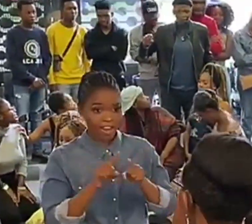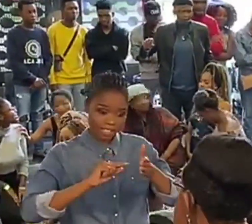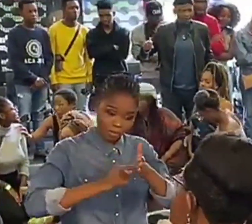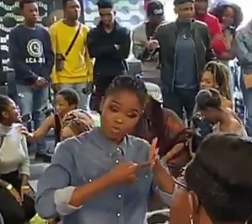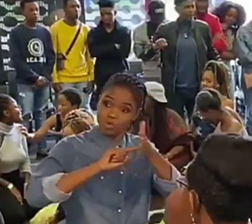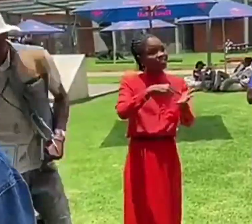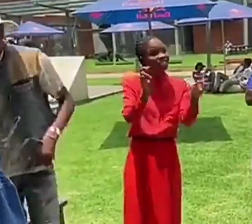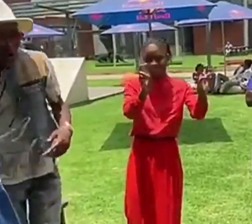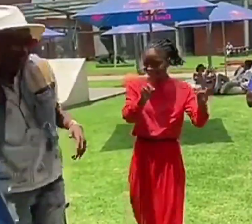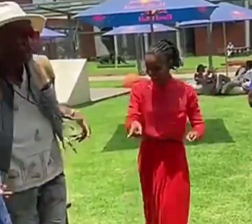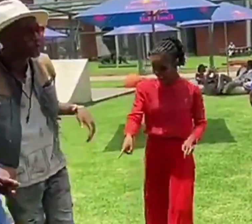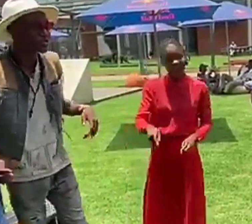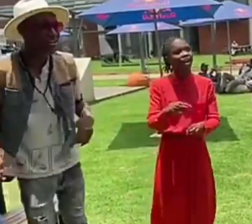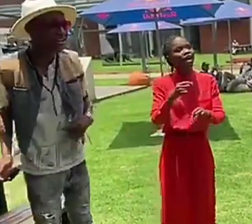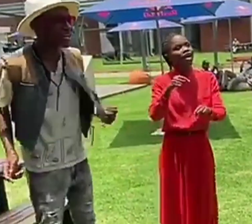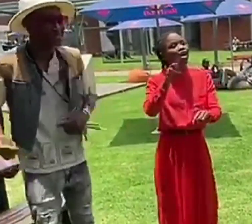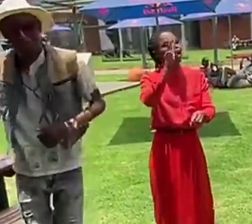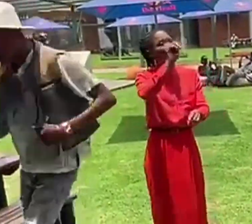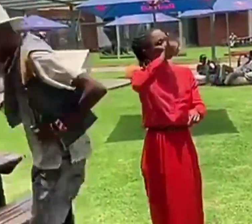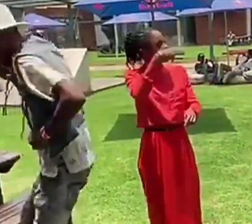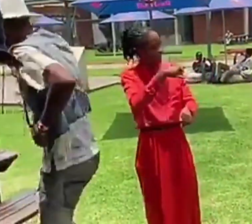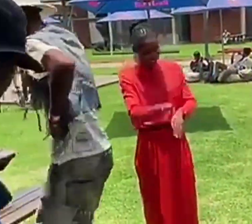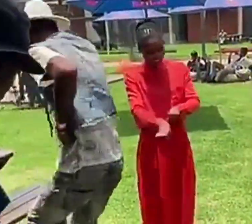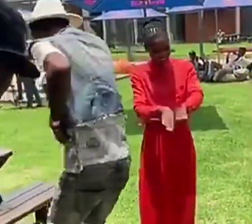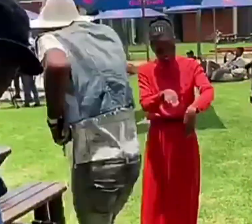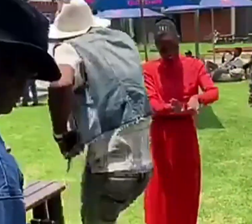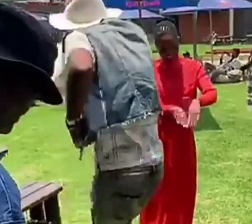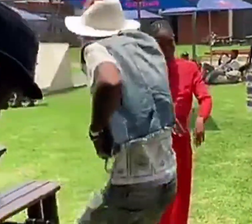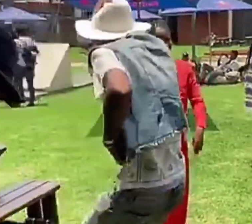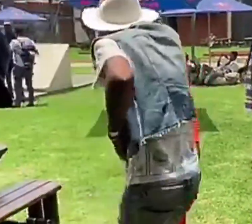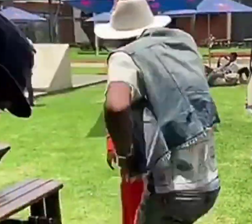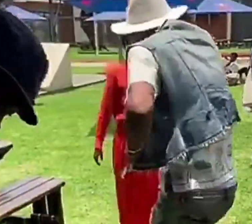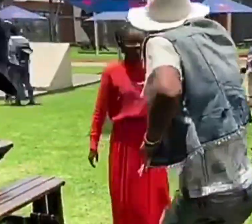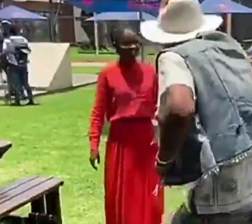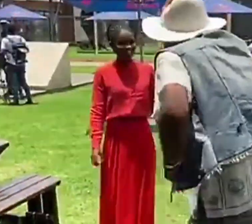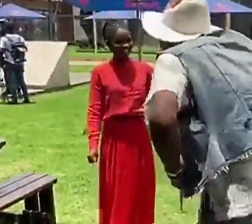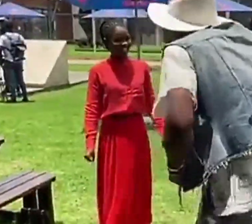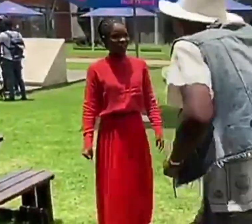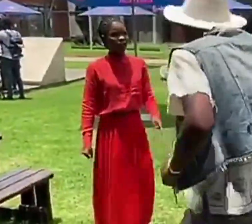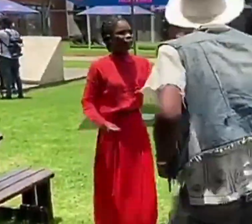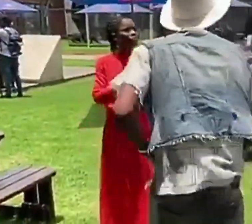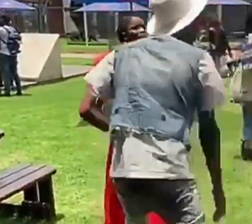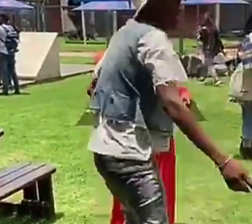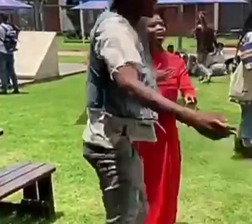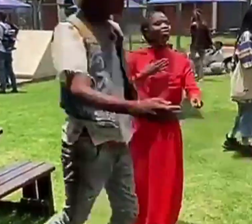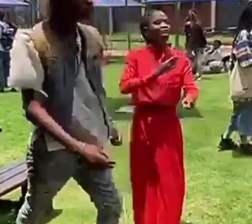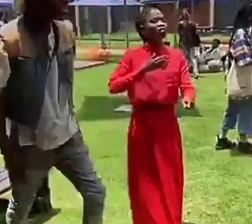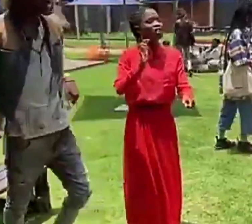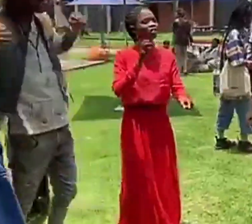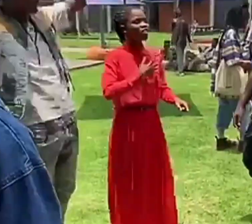can quickly become an interpreter, which is not true, and this false perception is really causing a disservice to the communities that we serve.